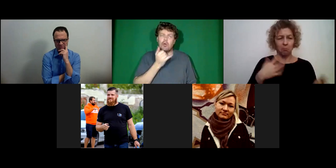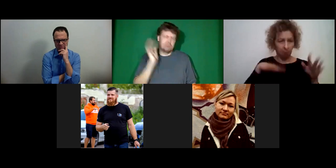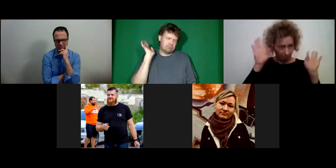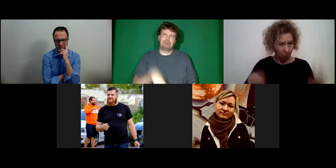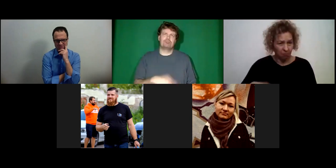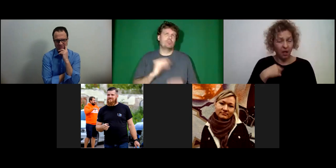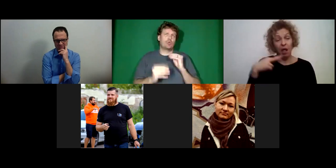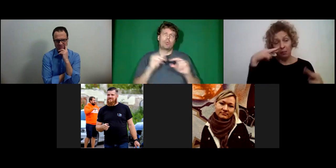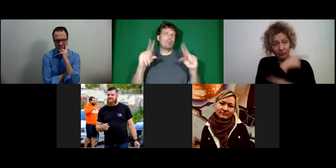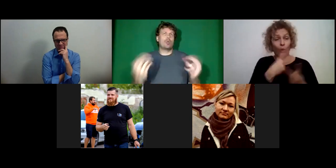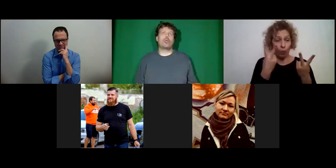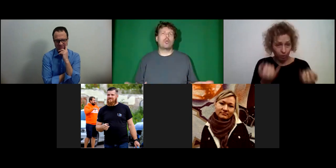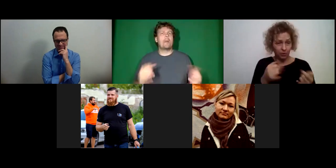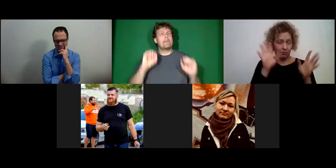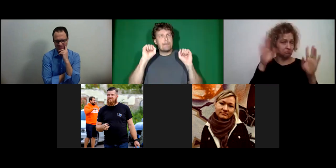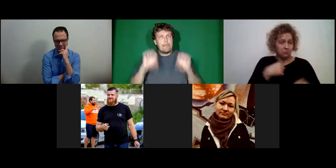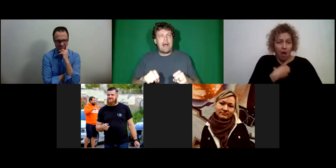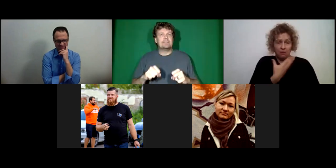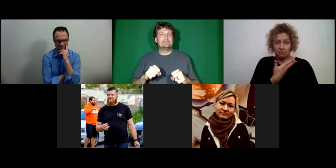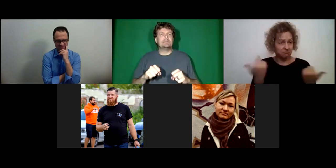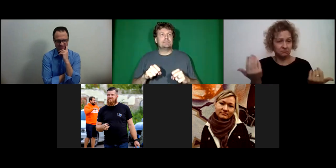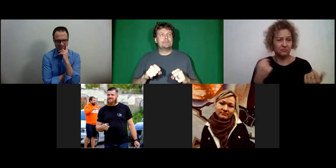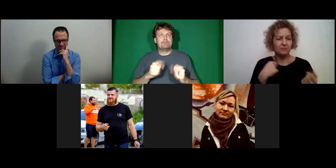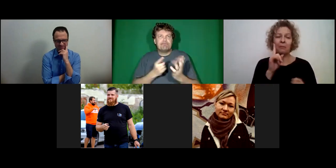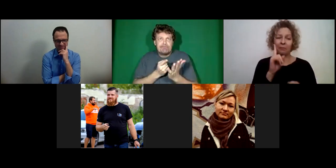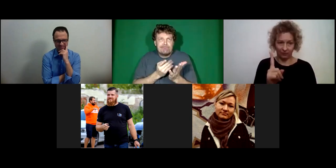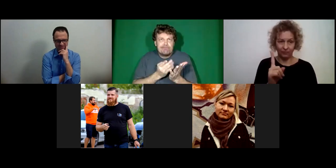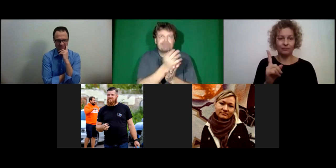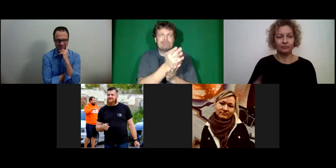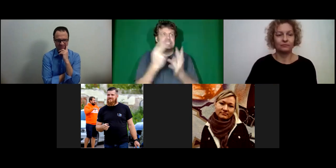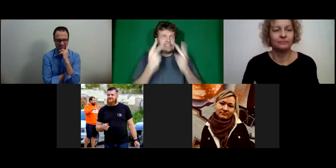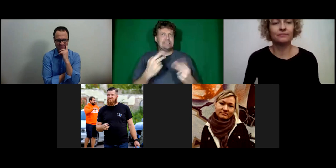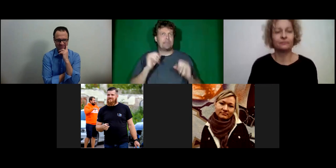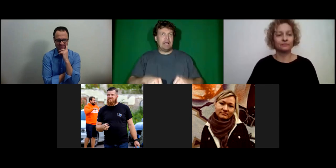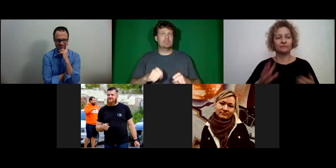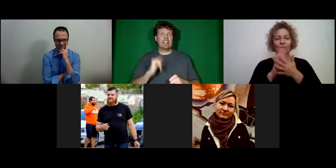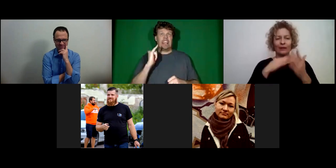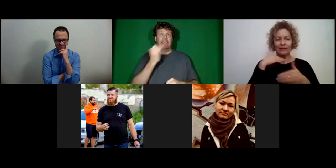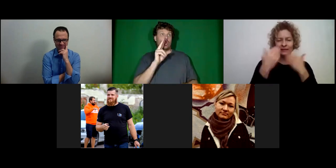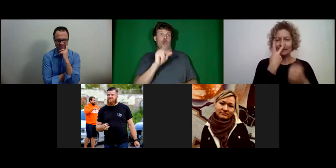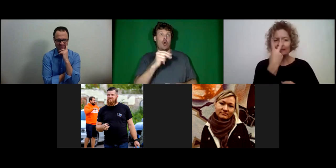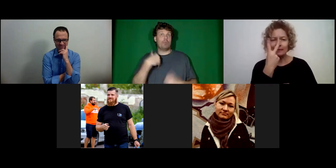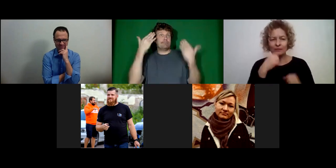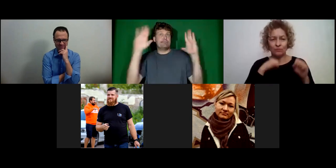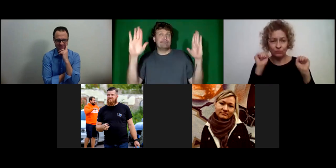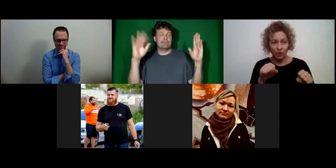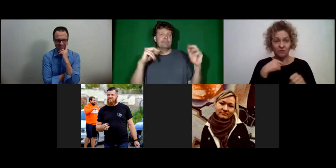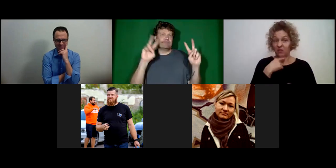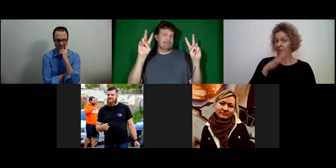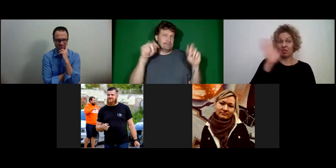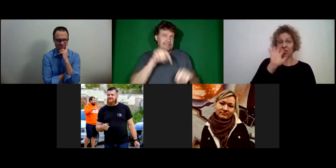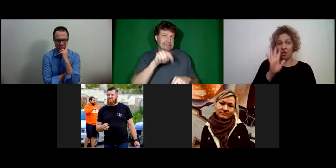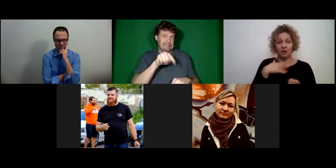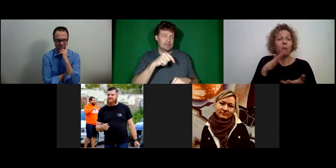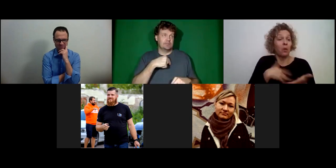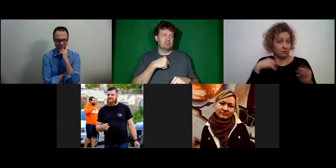To be honest, the first time I thought, I'm not going to be nervous. If I make mistakes, no worries. I just want to show